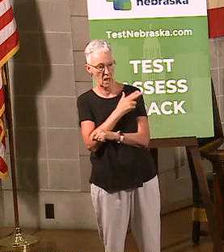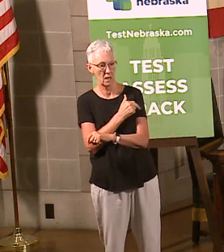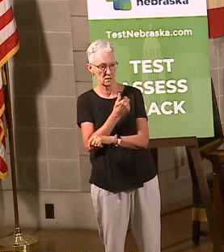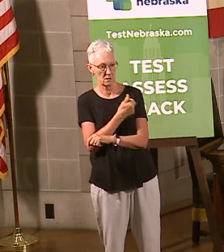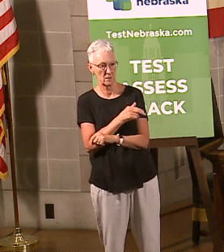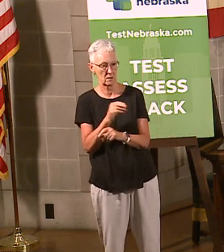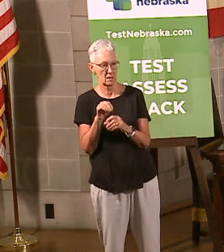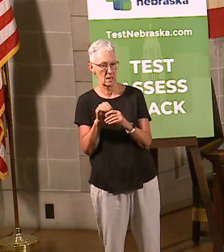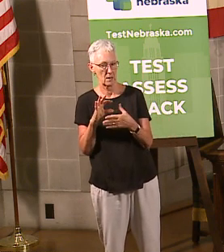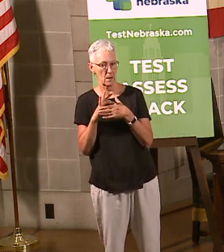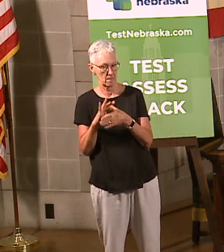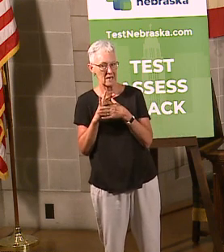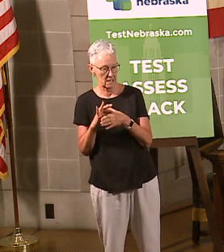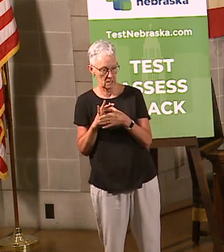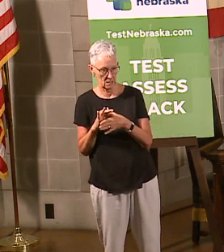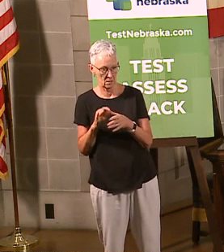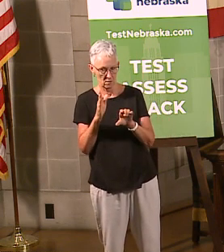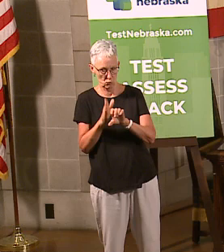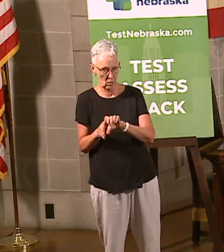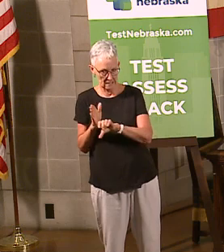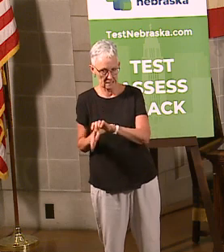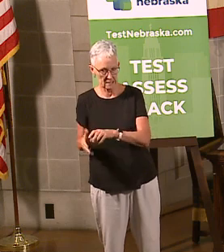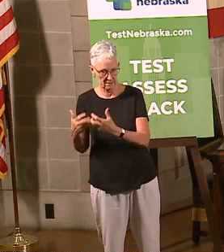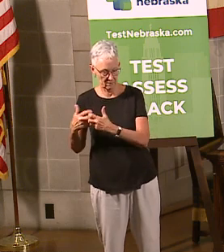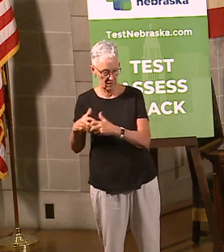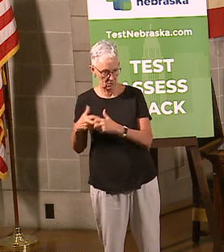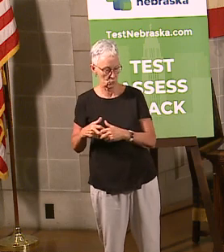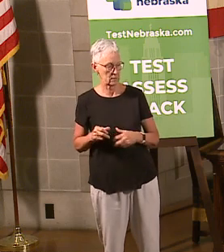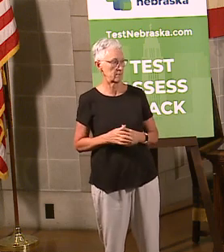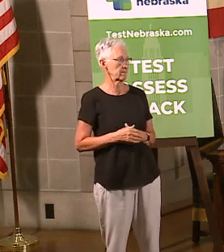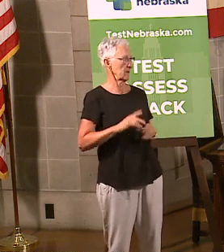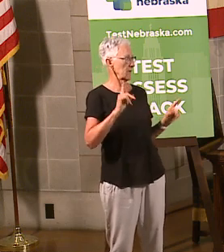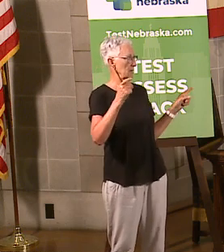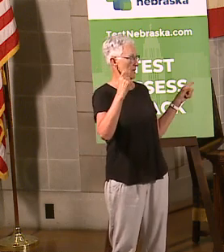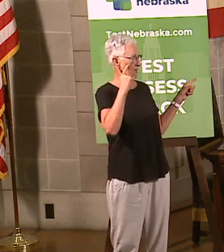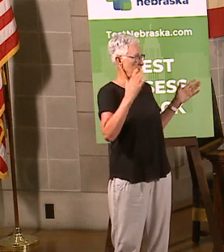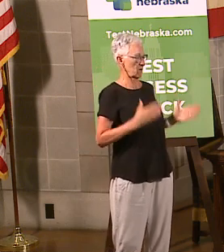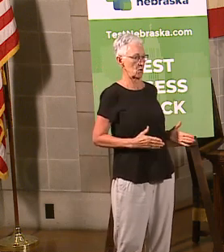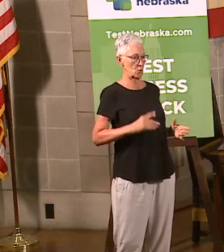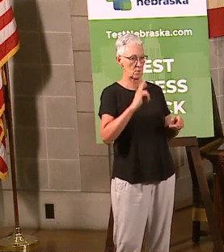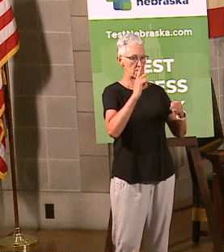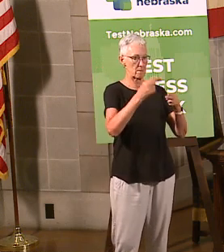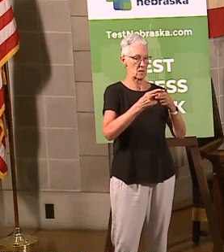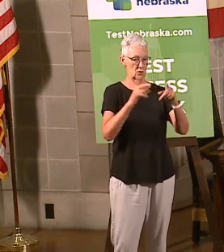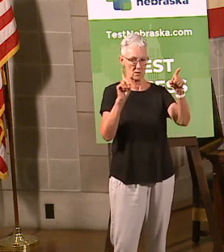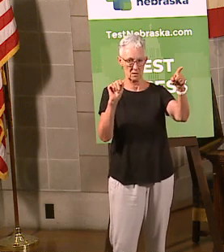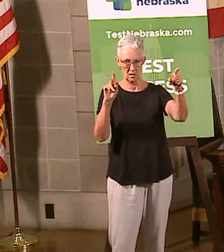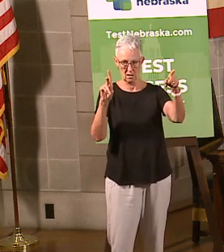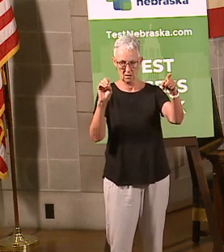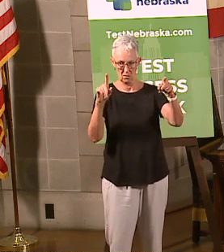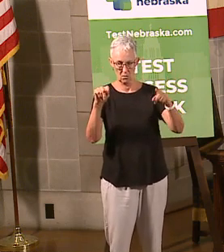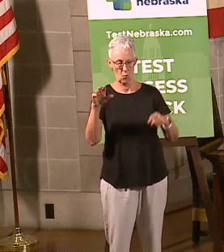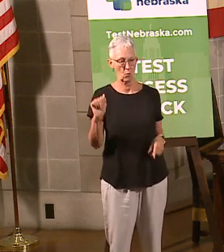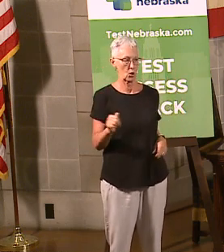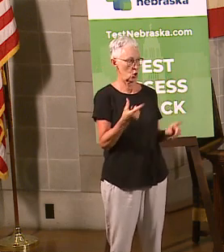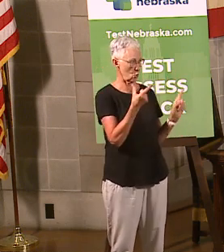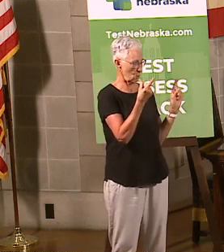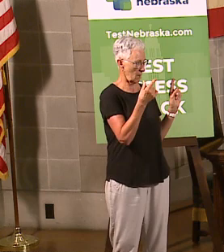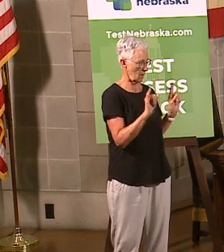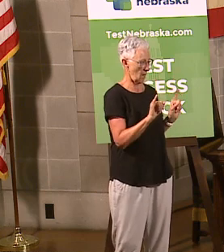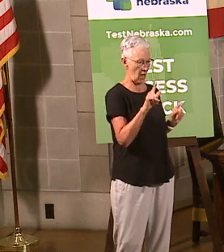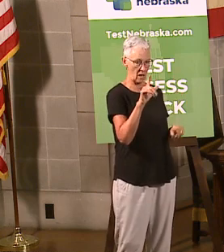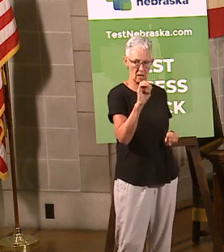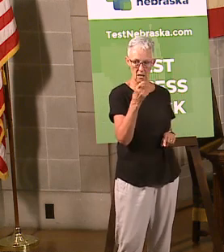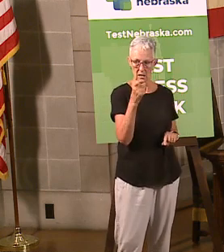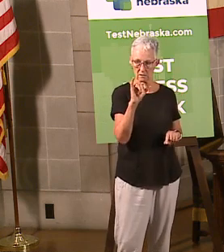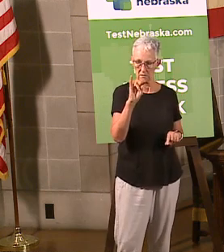plants. Again, the governor was mentioning about Dakota, Grand Island, Lexington area. It seems like once